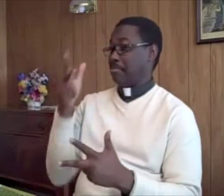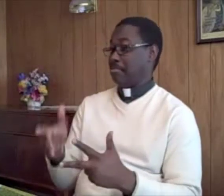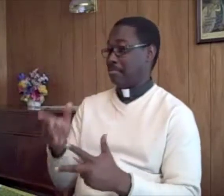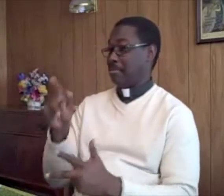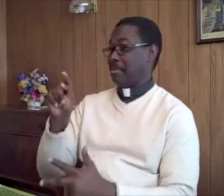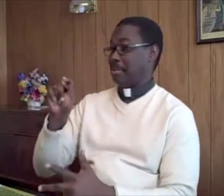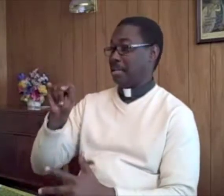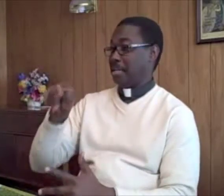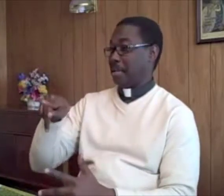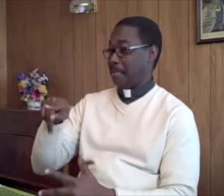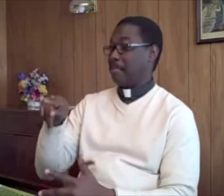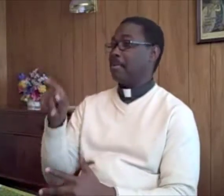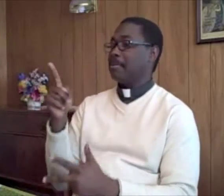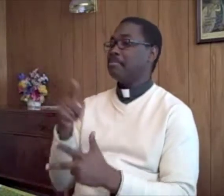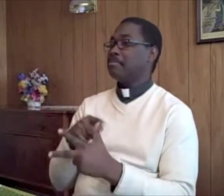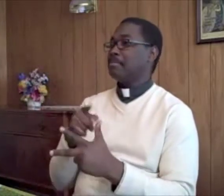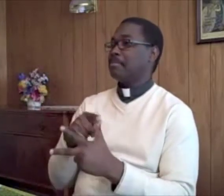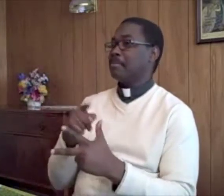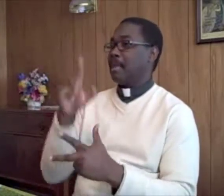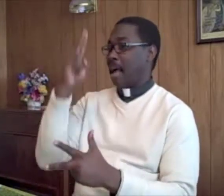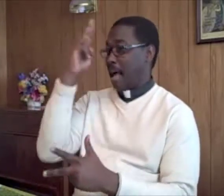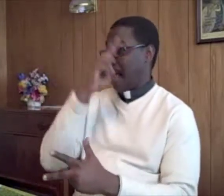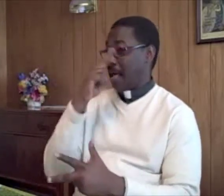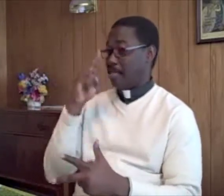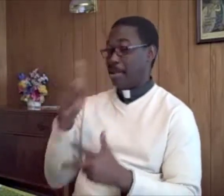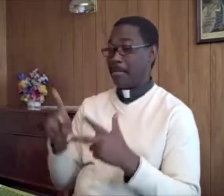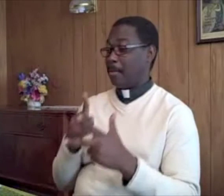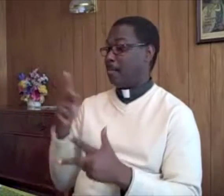are Catholics, deaf people,